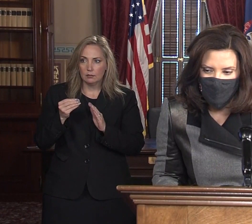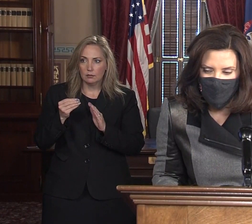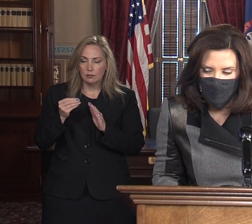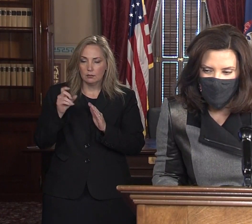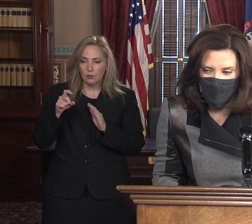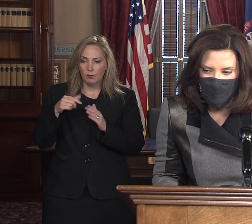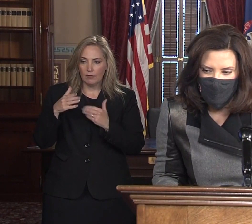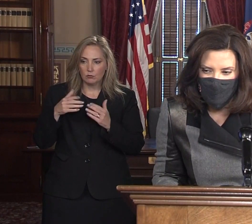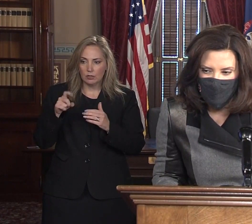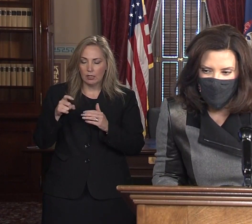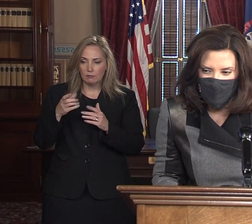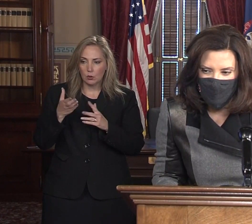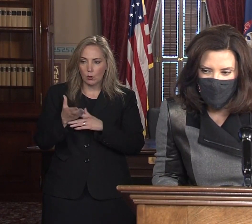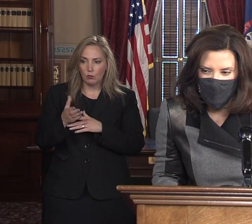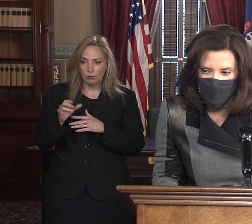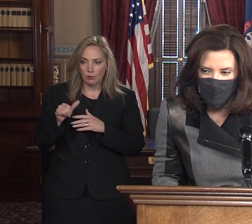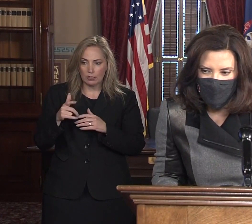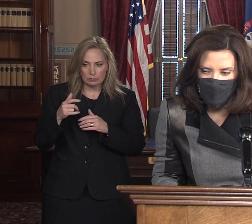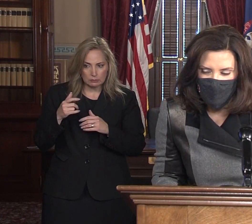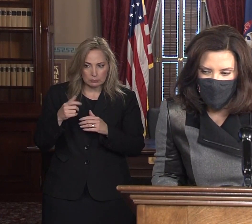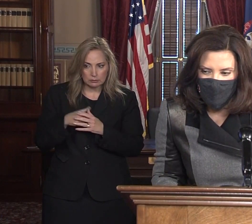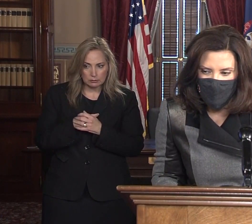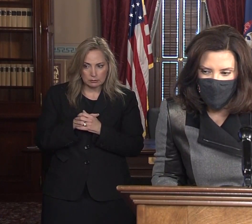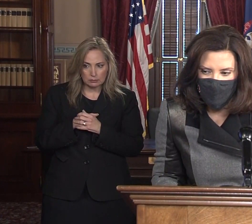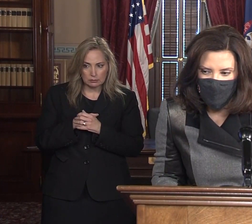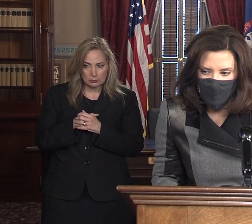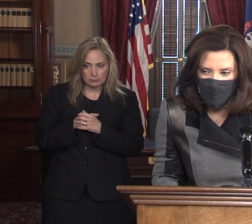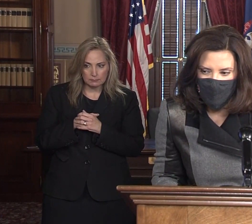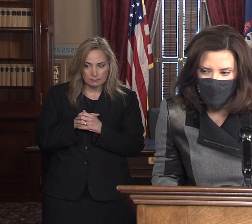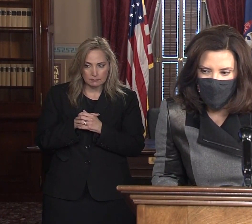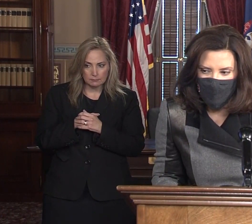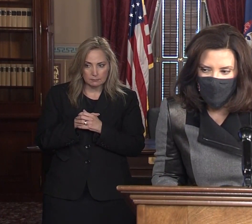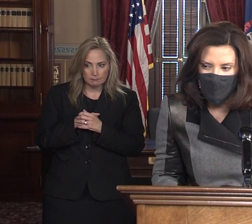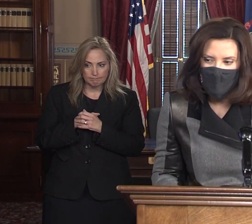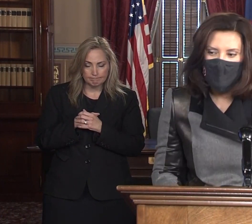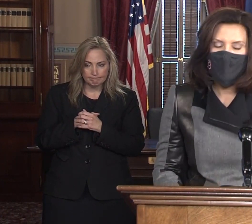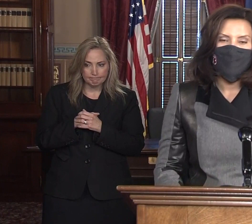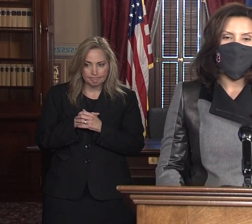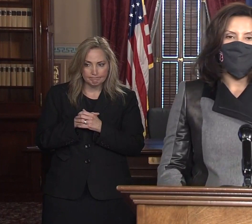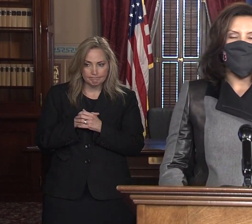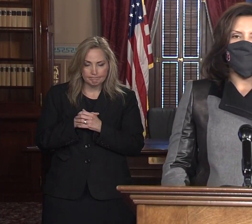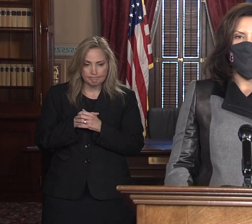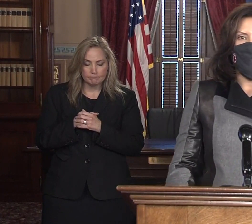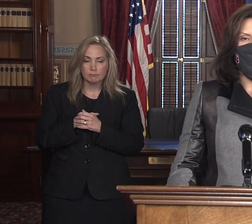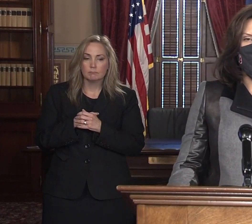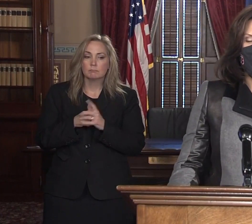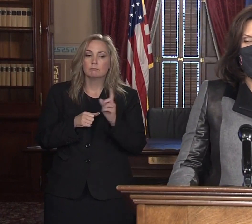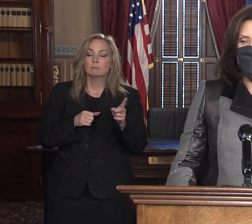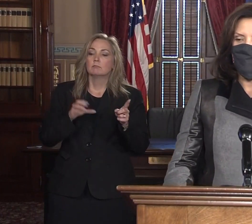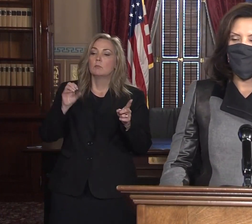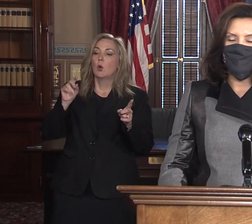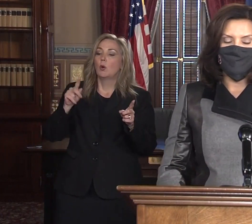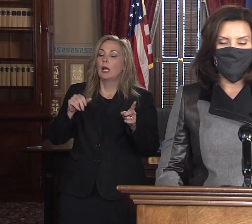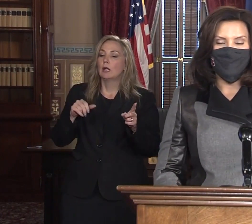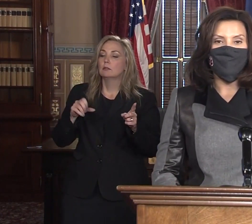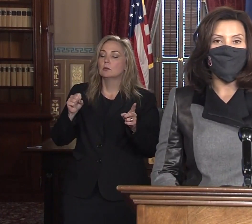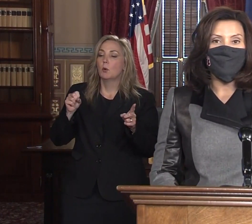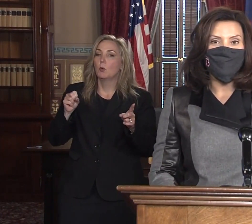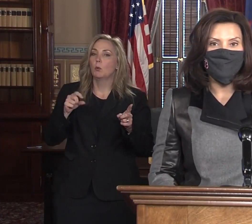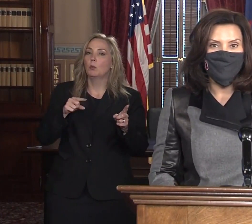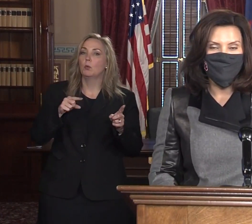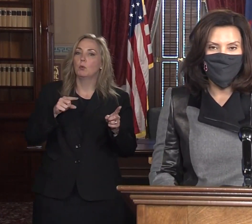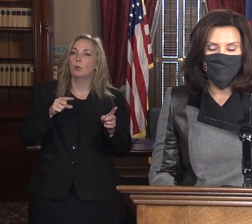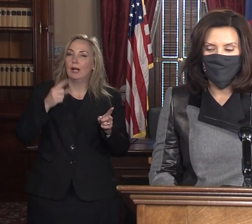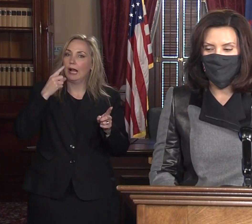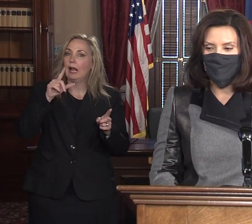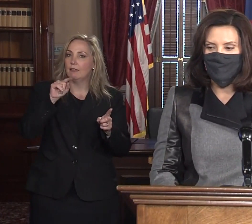go there to public legislature along with you. Okay, so I believe